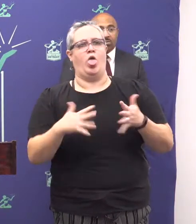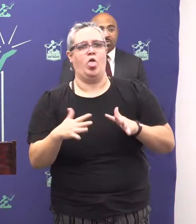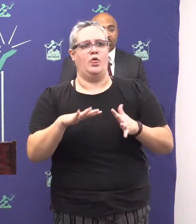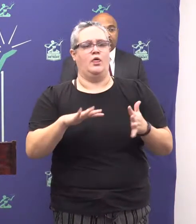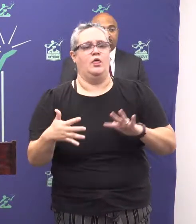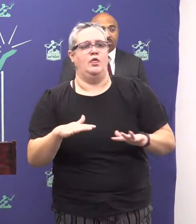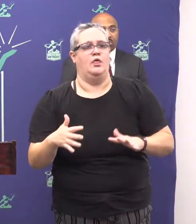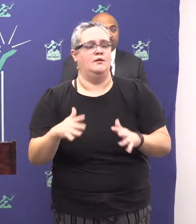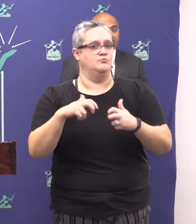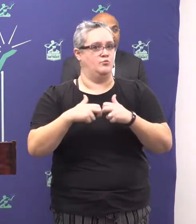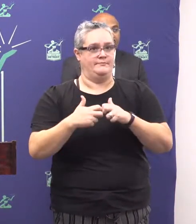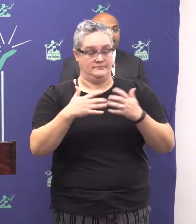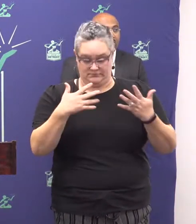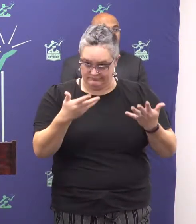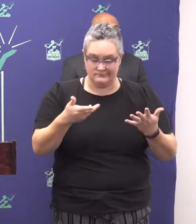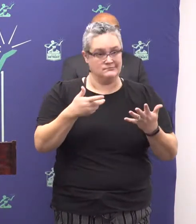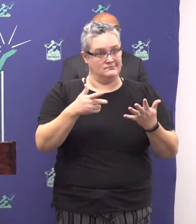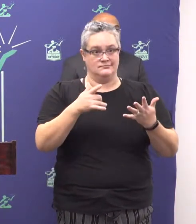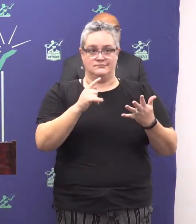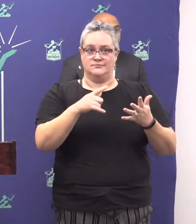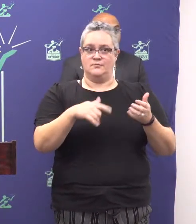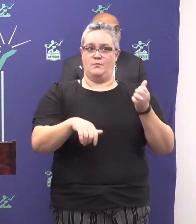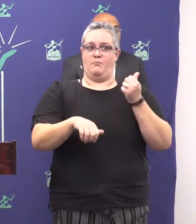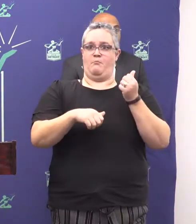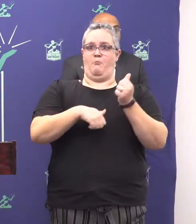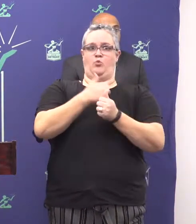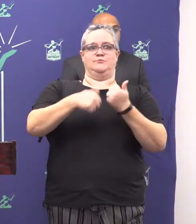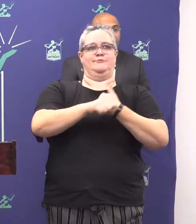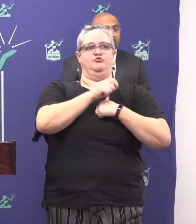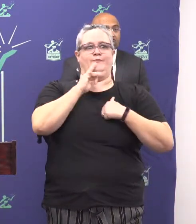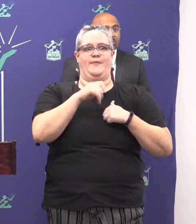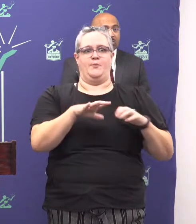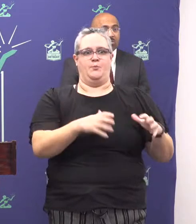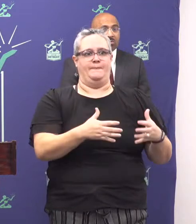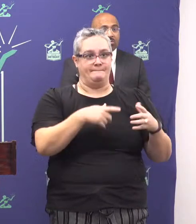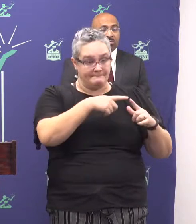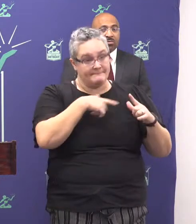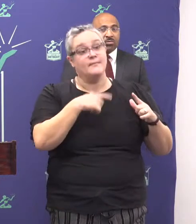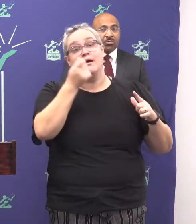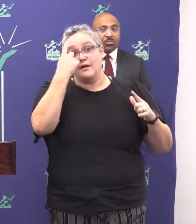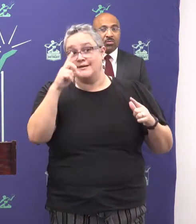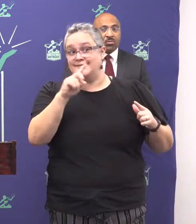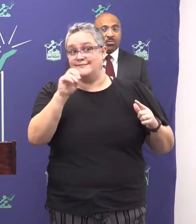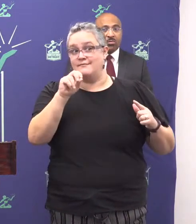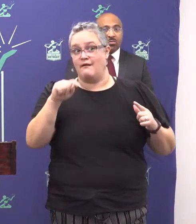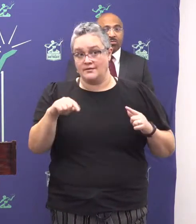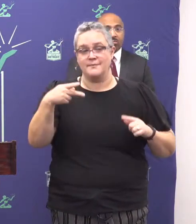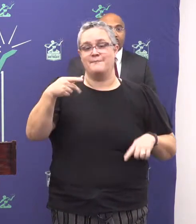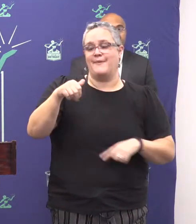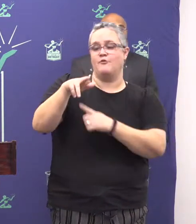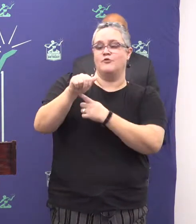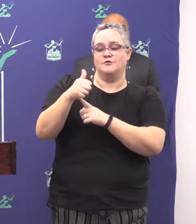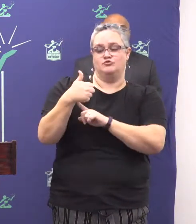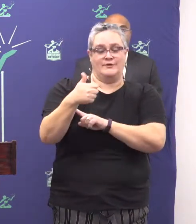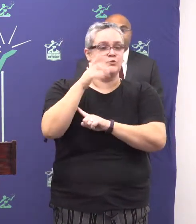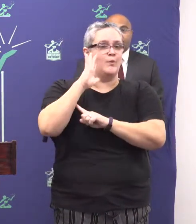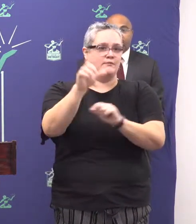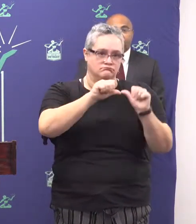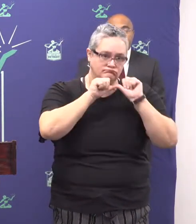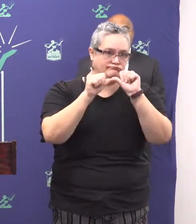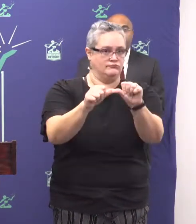pleased today to announce that DDOT's paratransit service will continue at full